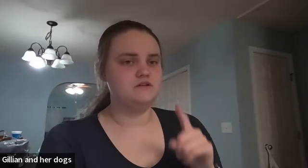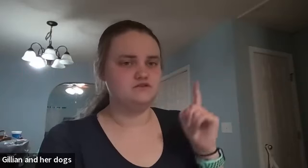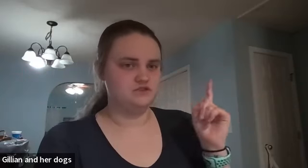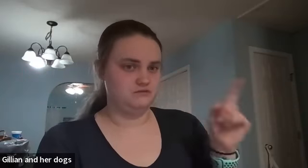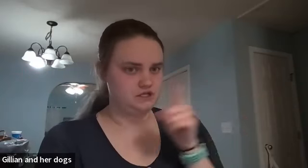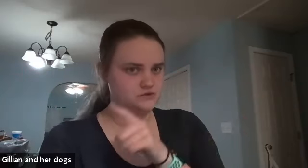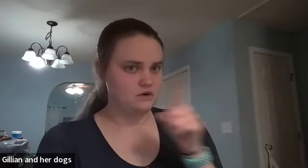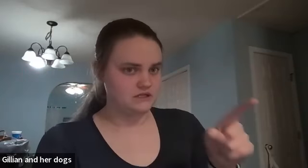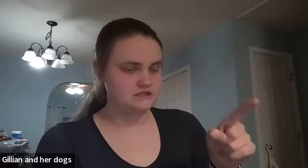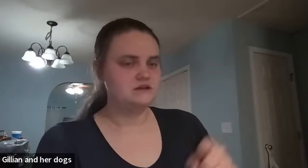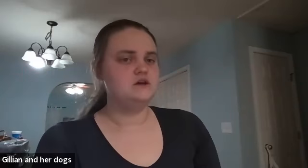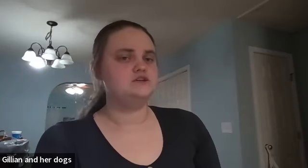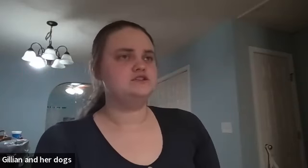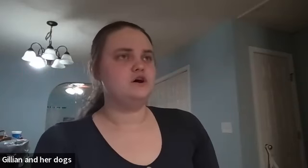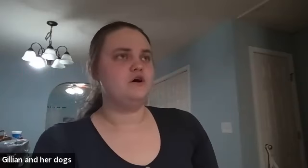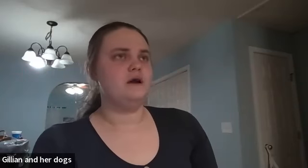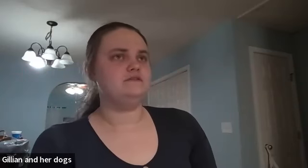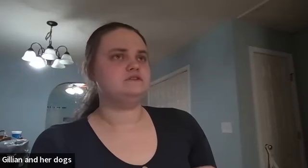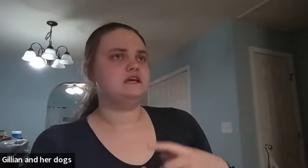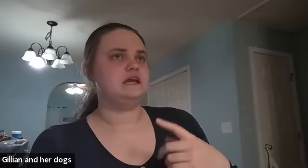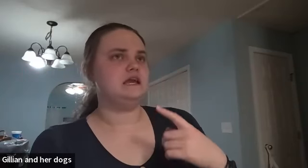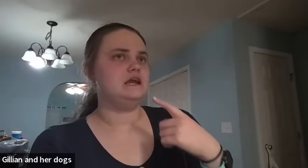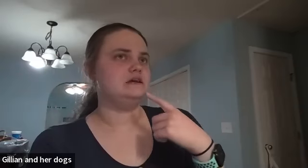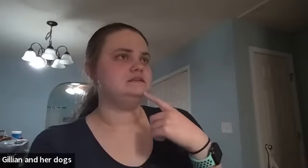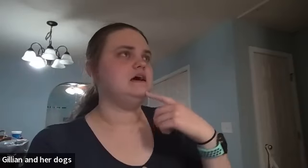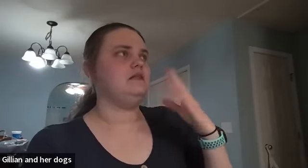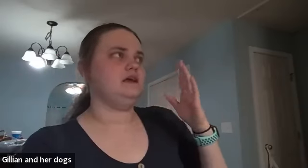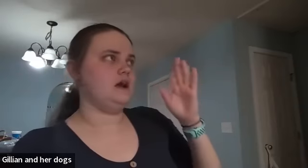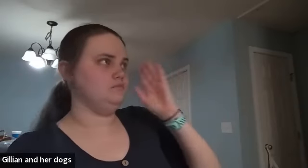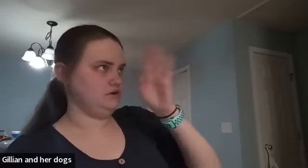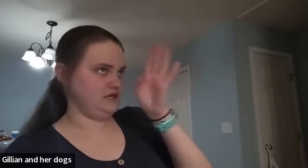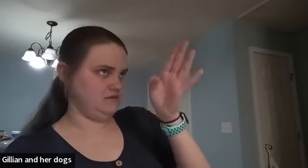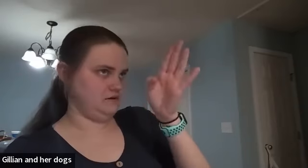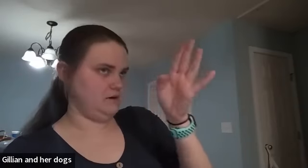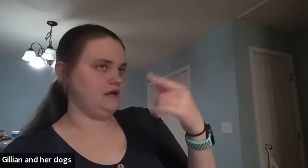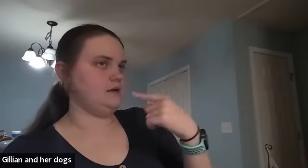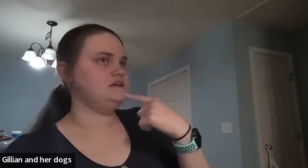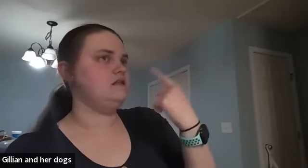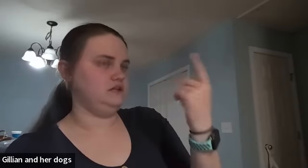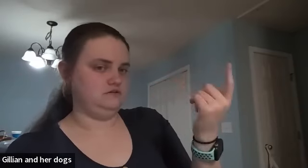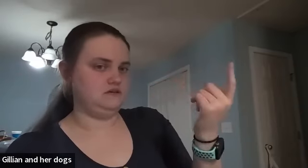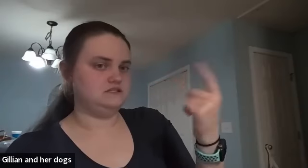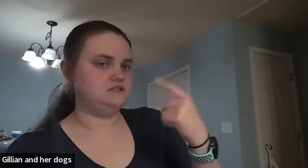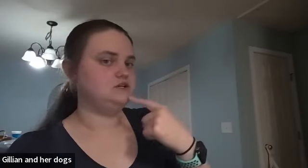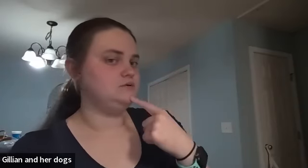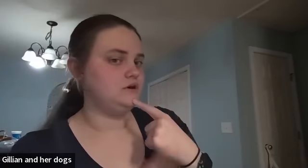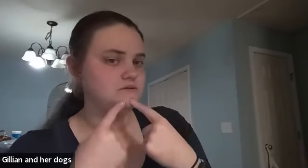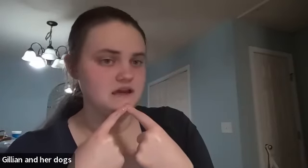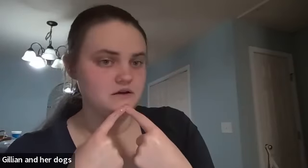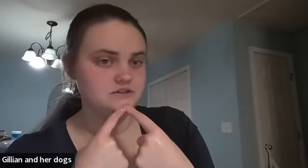those direction ones. So if you're saying tell, like I'm looking at them and I'm like, I'm telling you this, you would go tell. You start